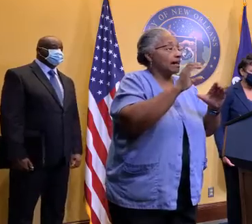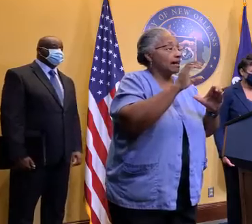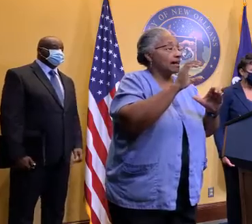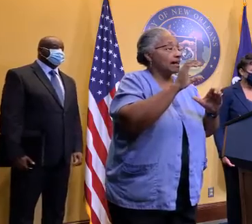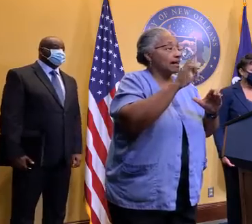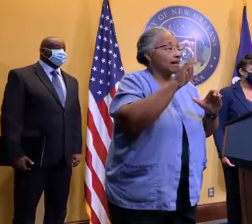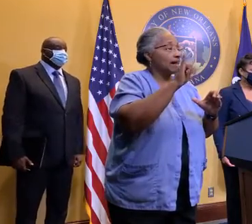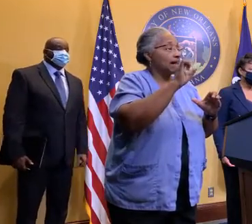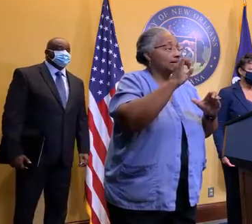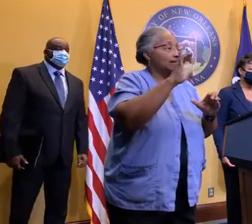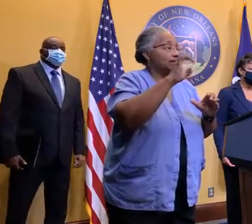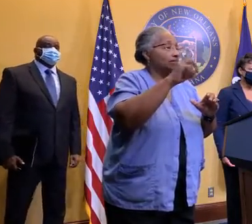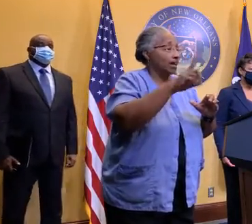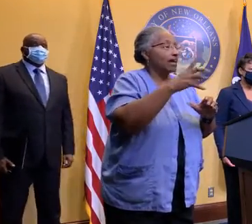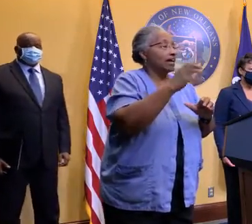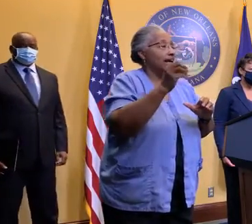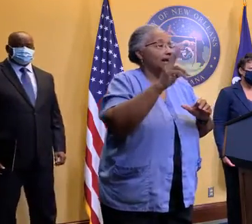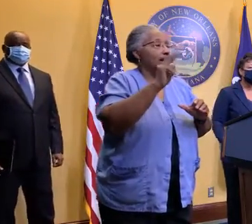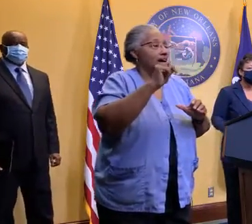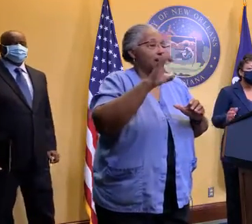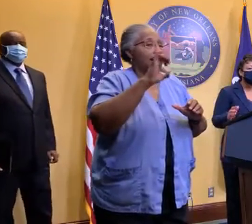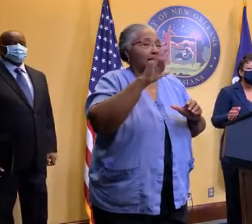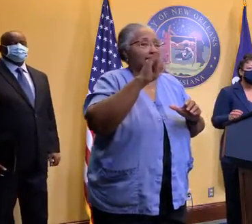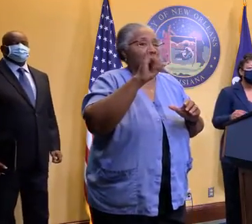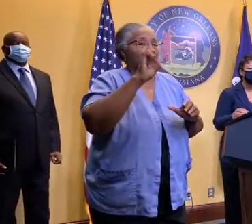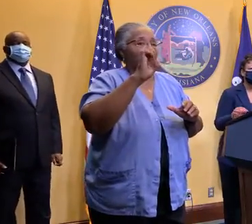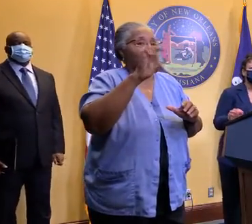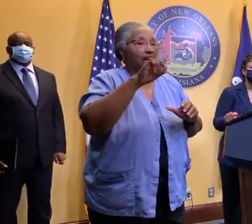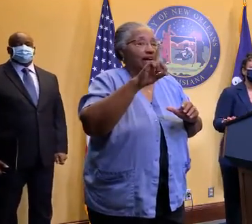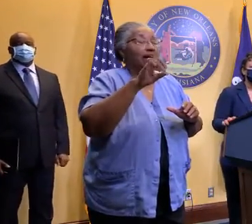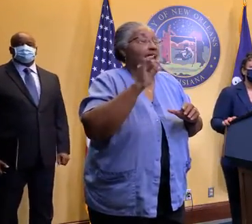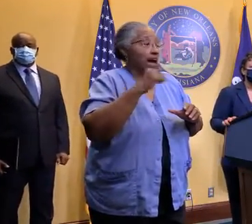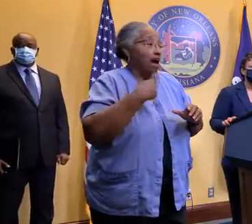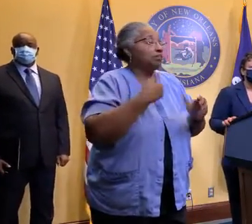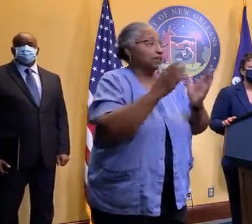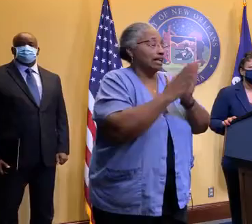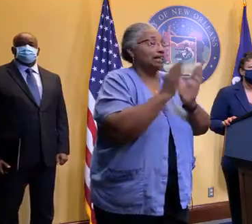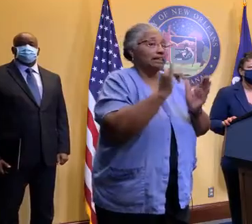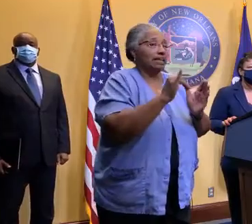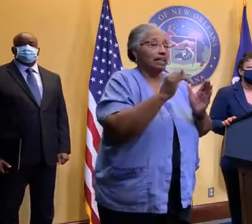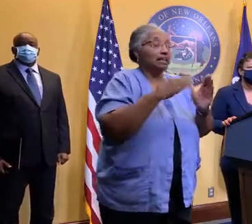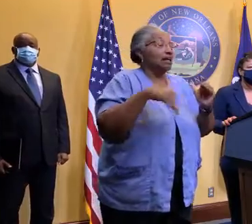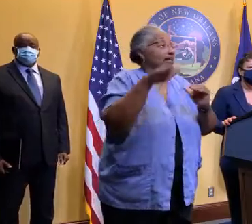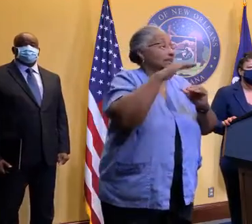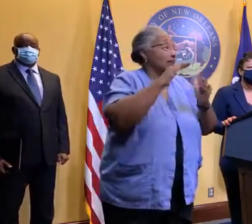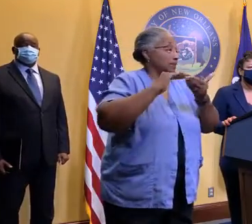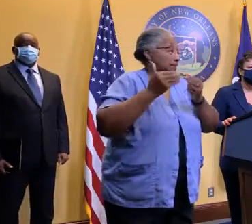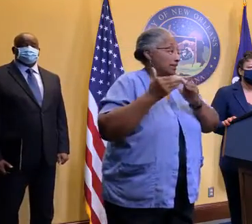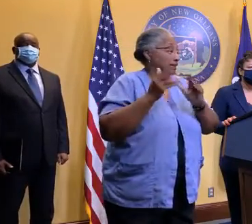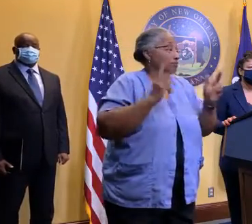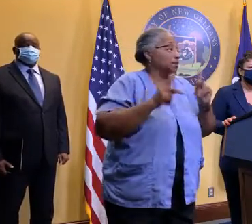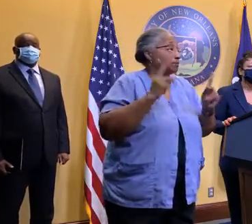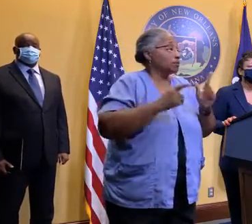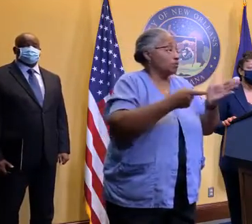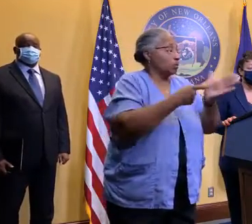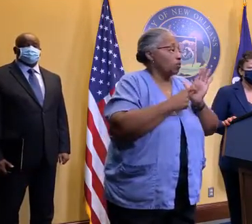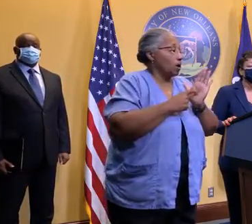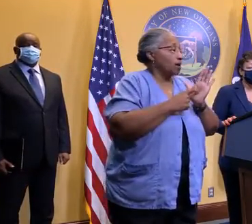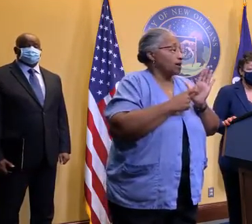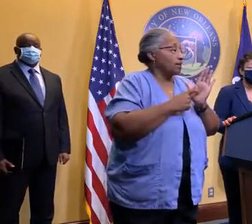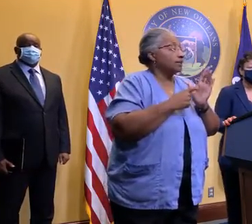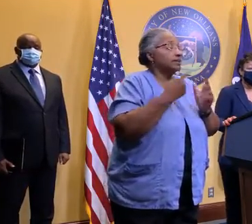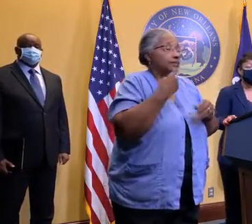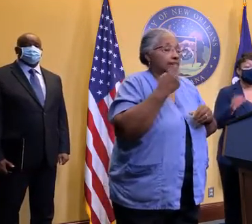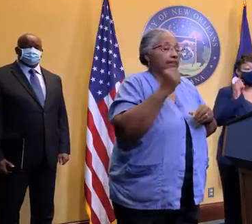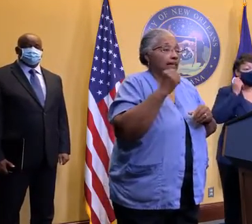question. That was Two more kind of my questions, question. I was WSU gonna and ask if all top city officials will also be required Well, to they take